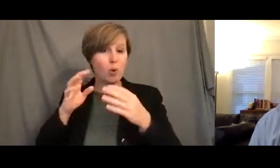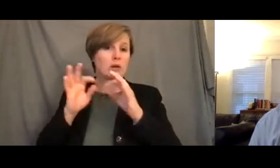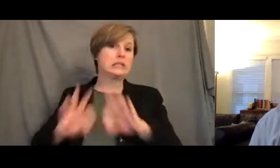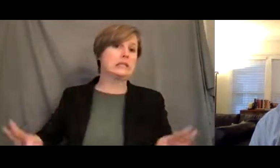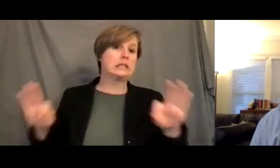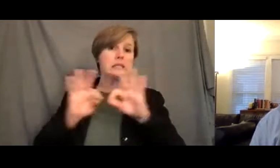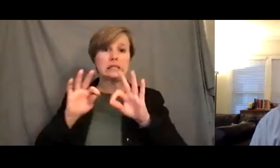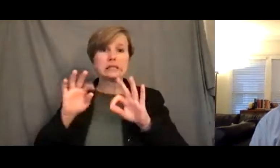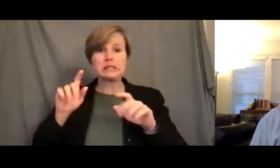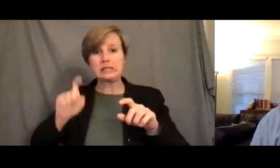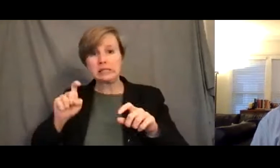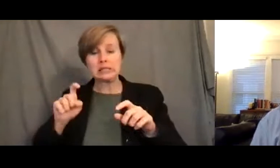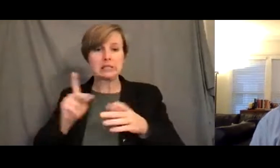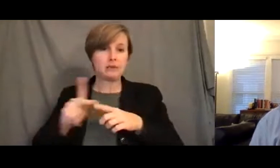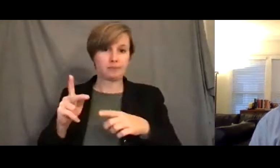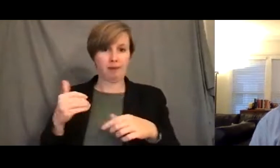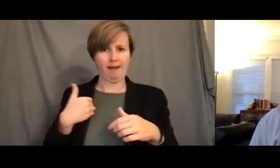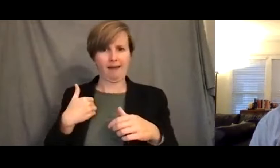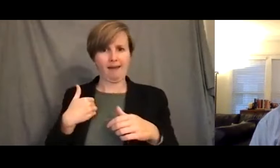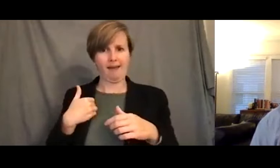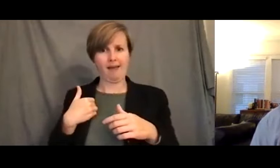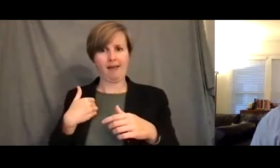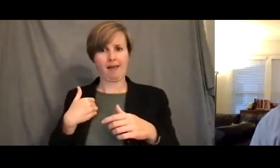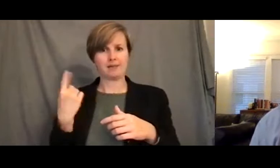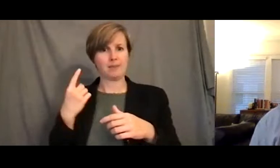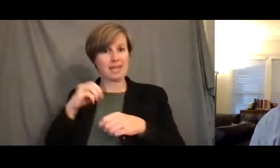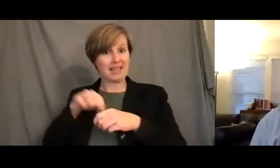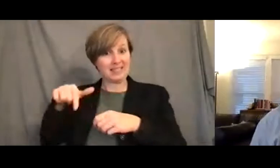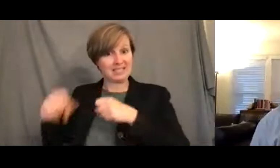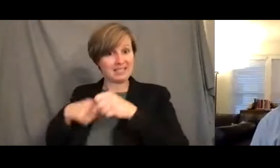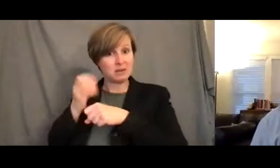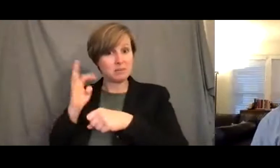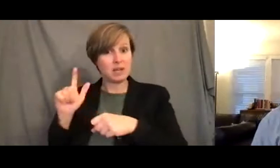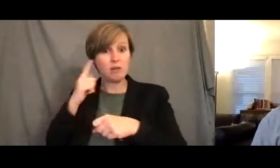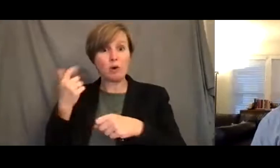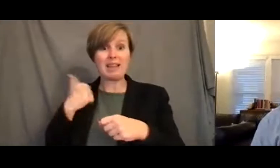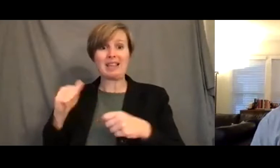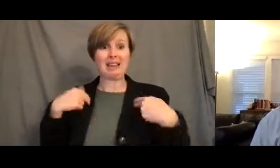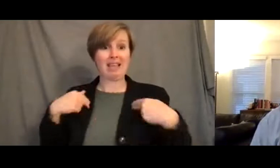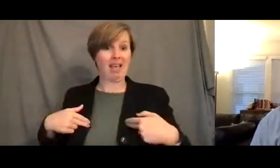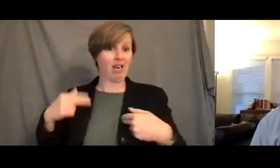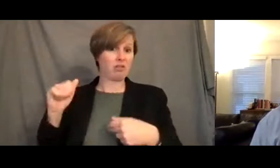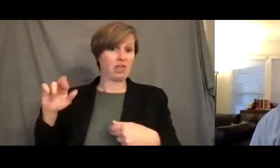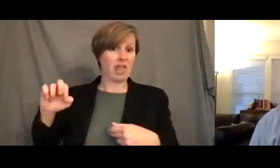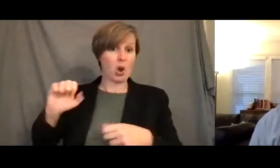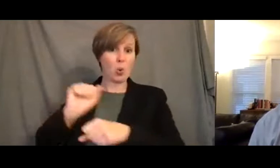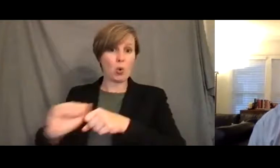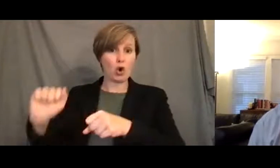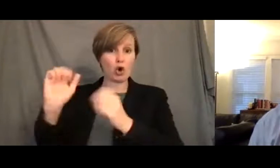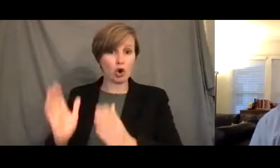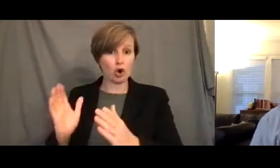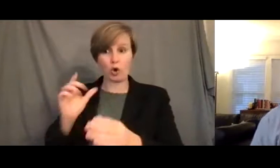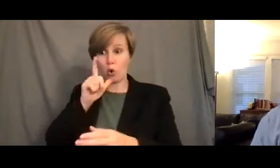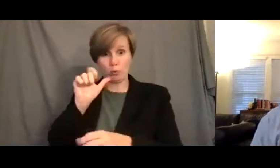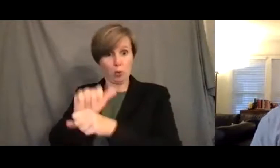needed professions. I had a provision in this year's bill that for any healthcare worker that's been working in the COVID